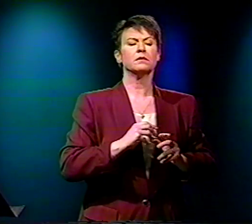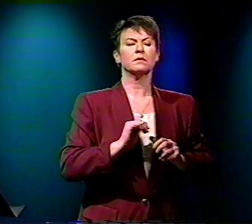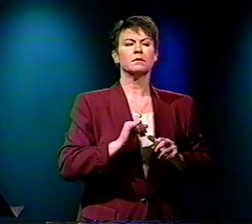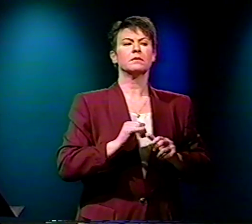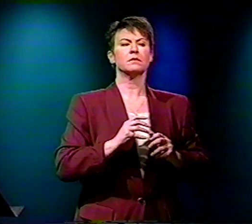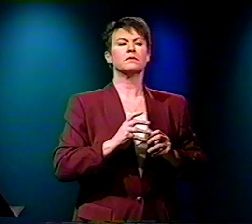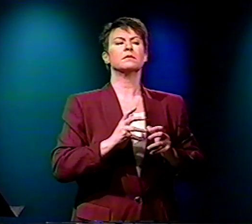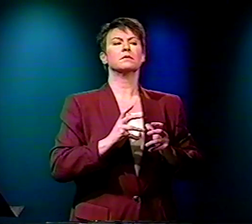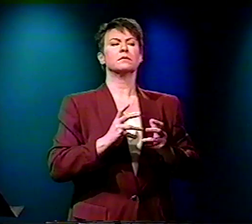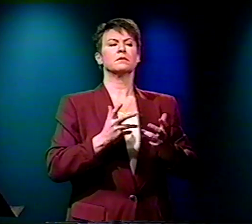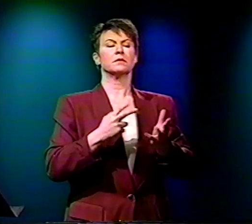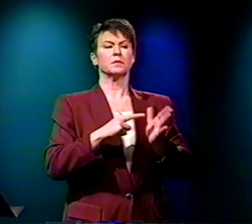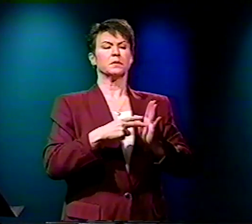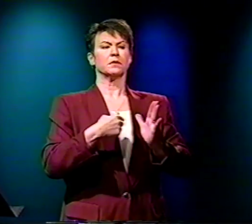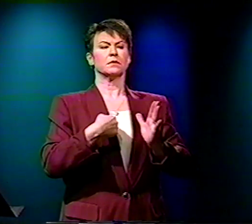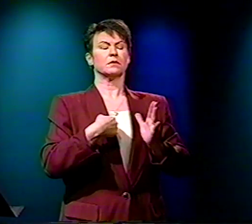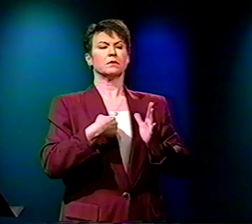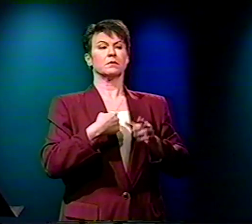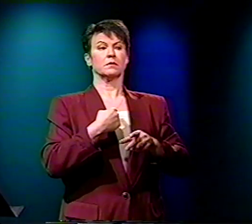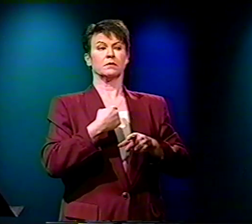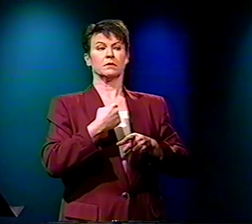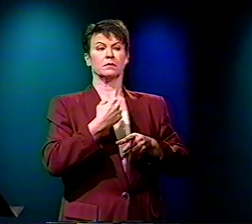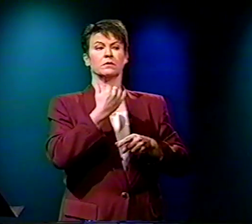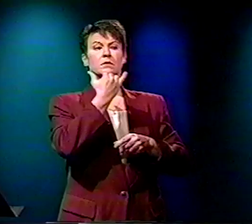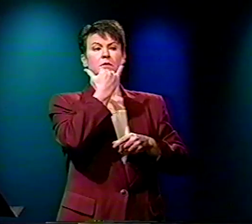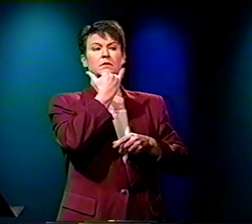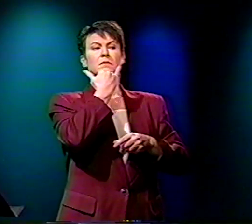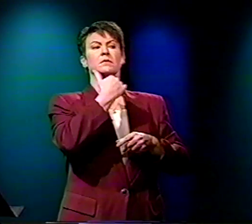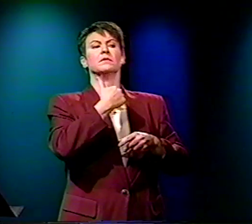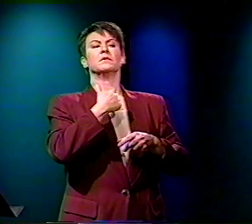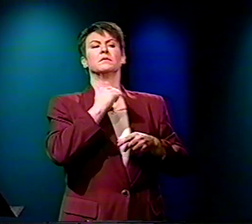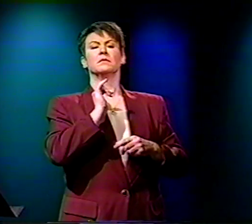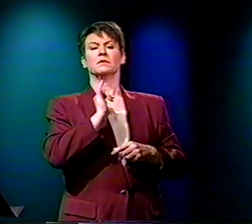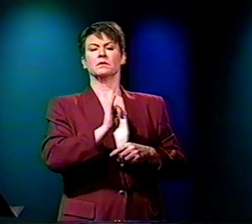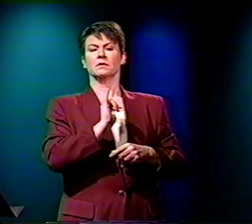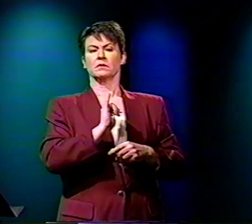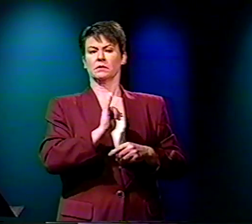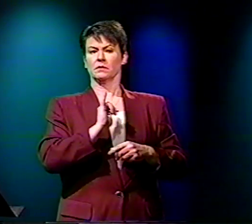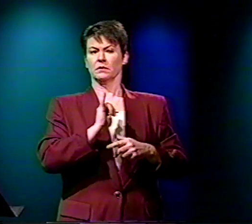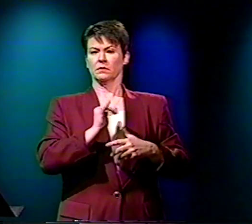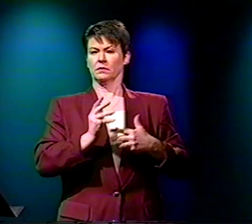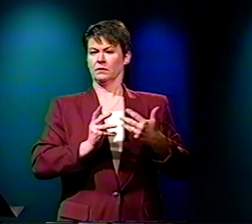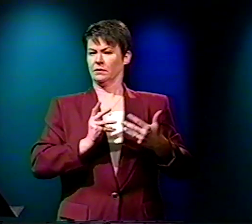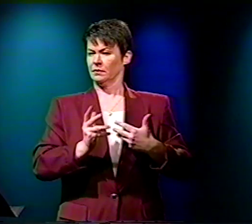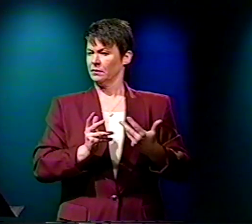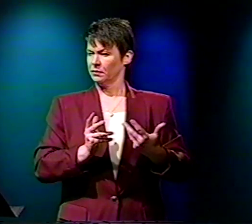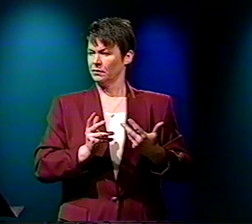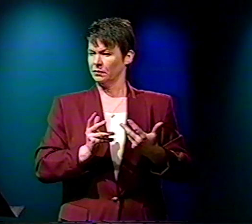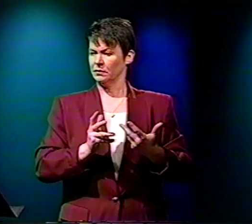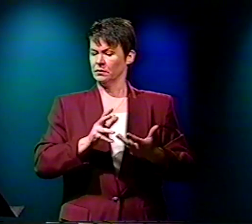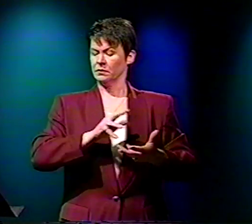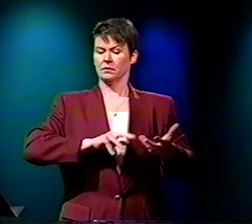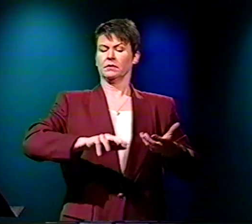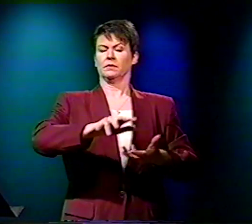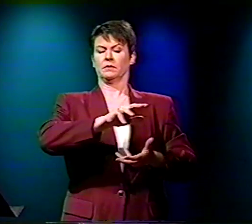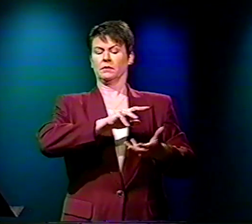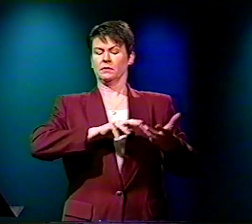perfectly acceptable, and I'm going to continue to use that sign. Well, then the deaf person says to himself, I must be wrong. And